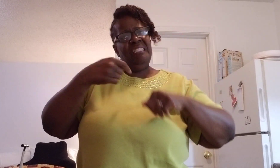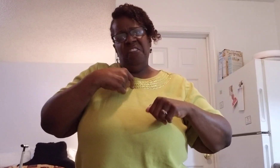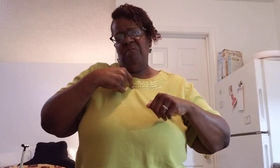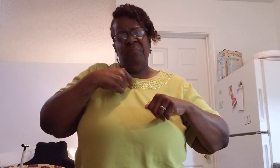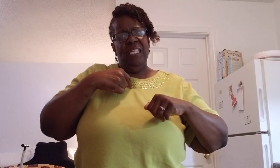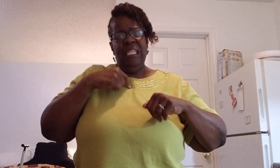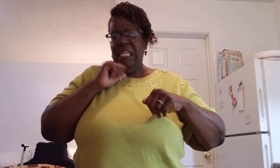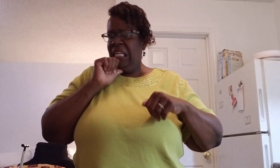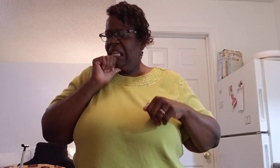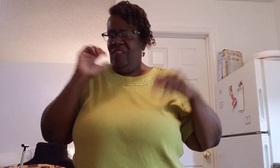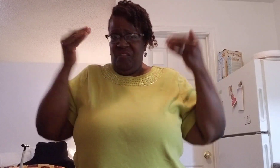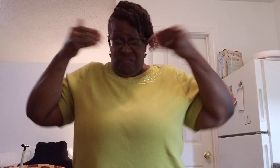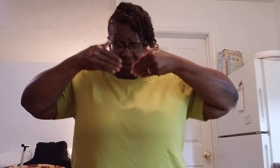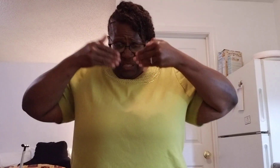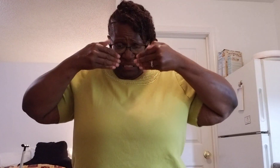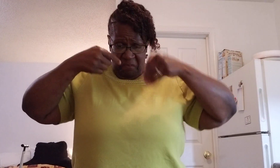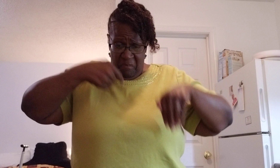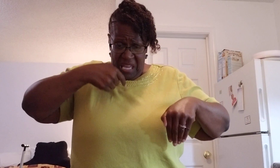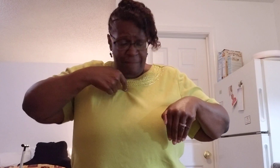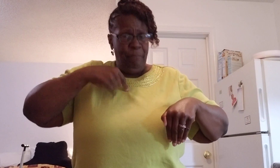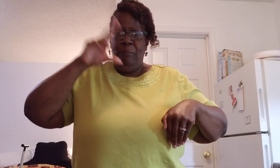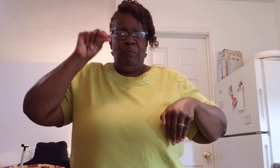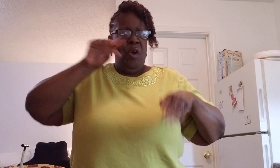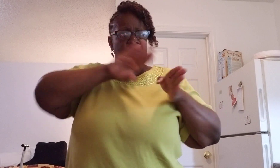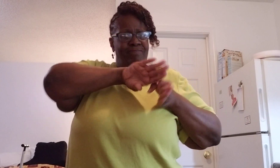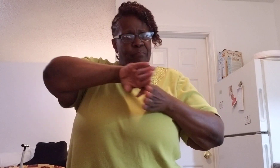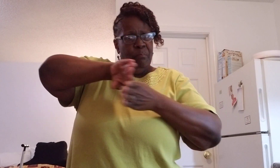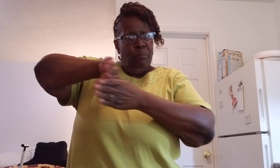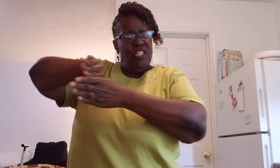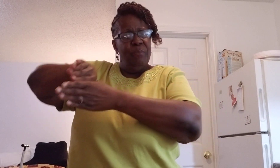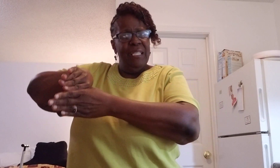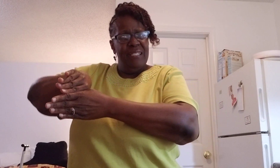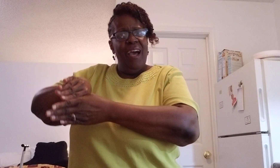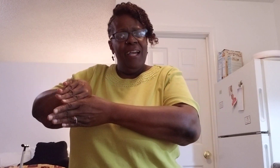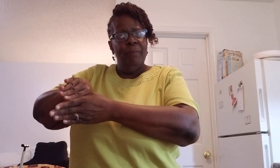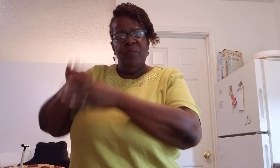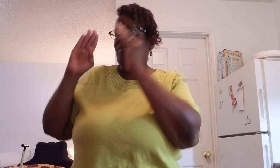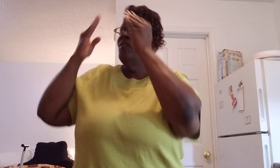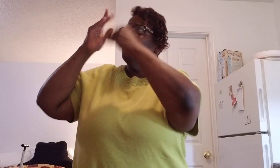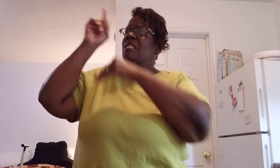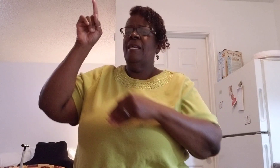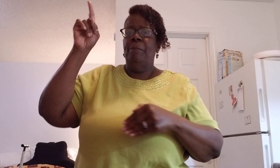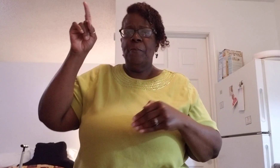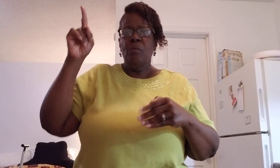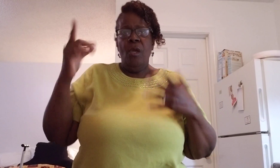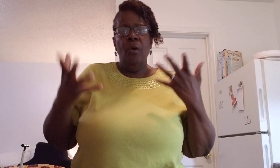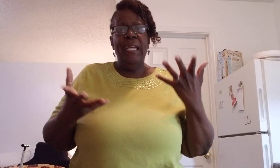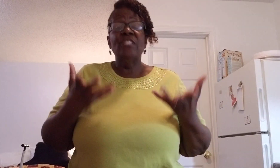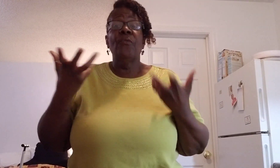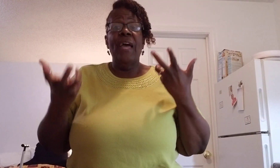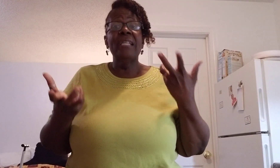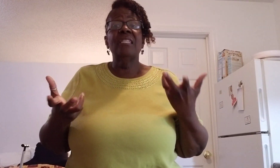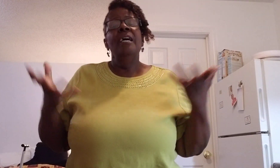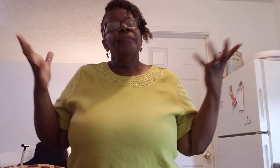of me. Focus me? No. Push me aside. Focus Him. Okay, so that's